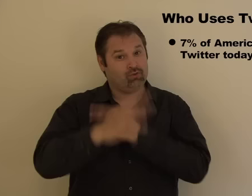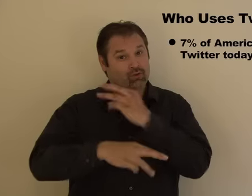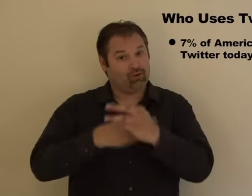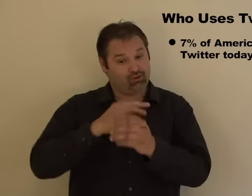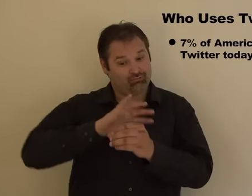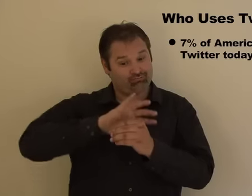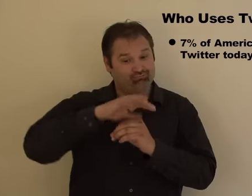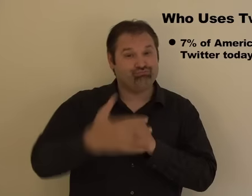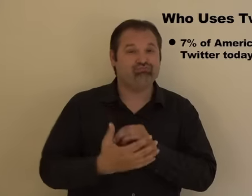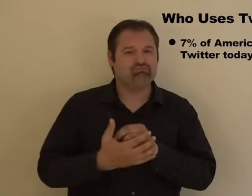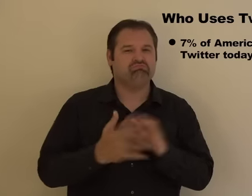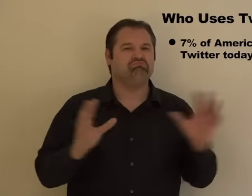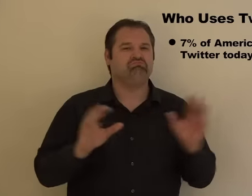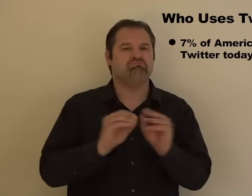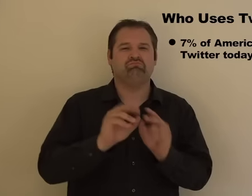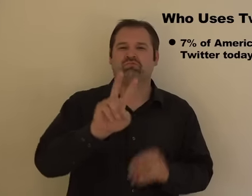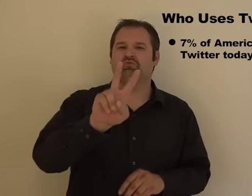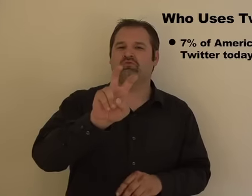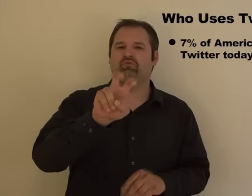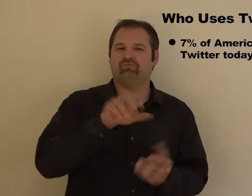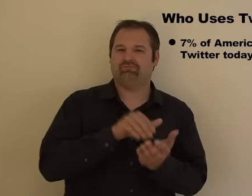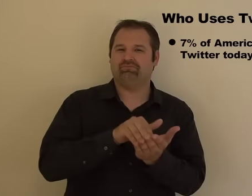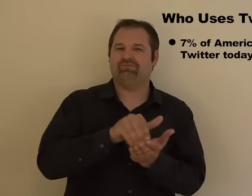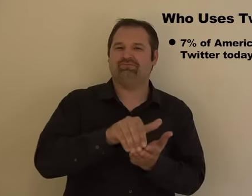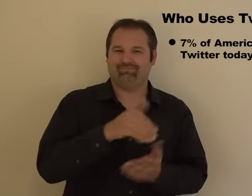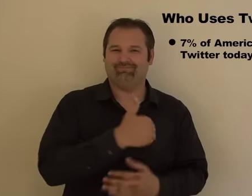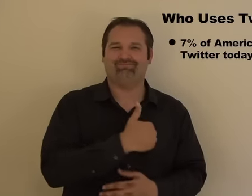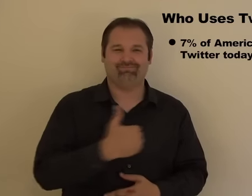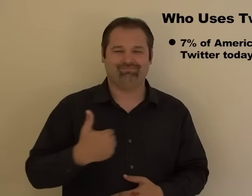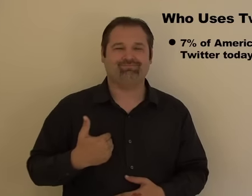There are over 200 million users worldwide.